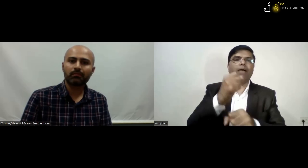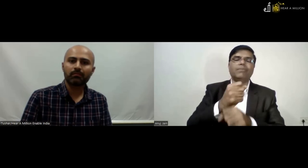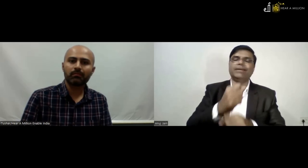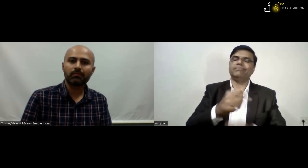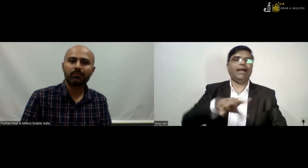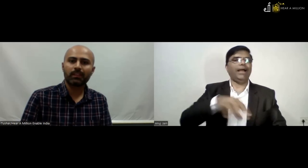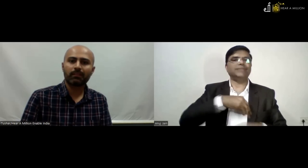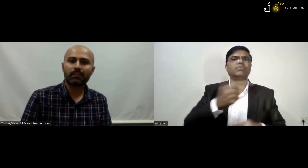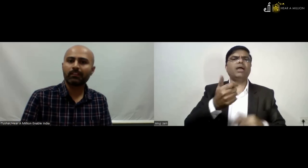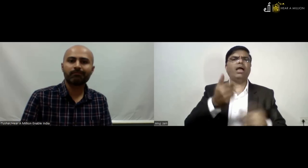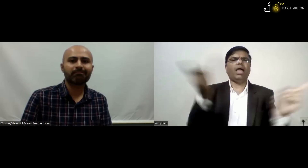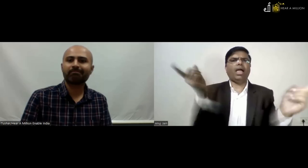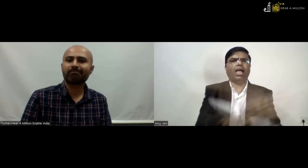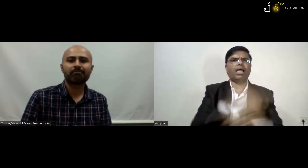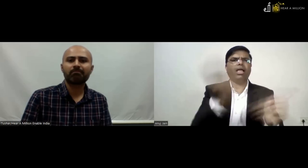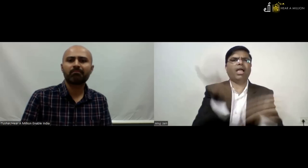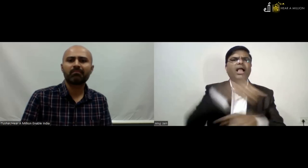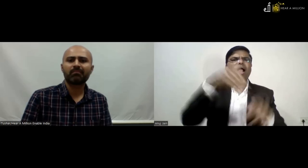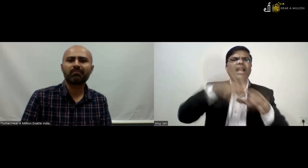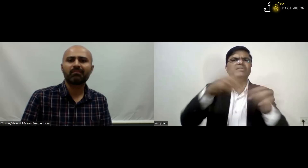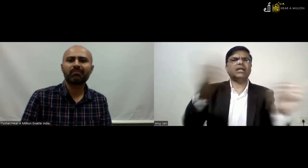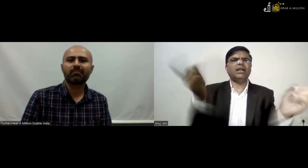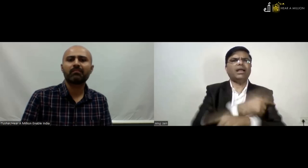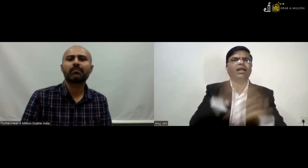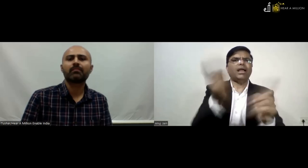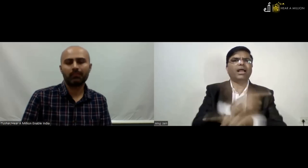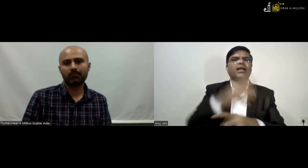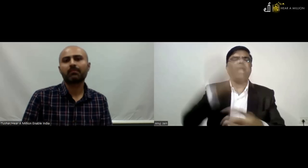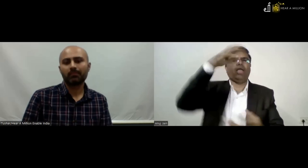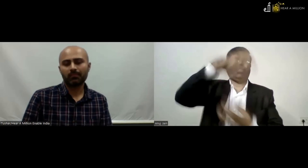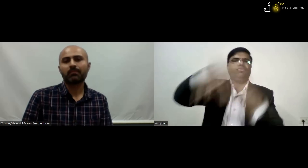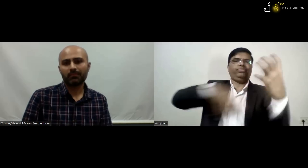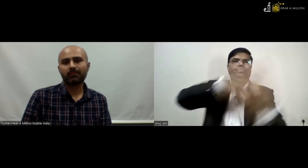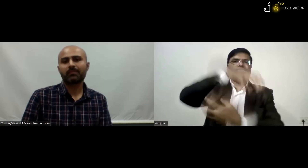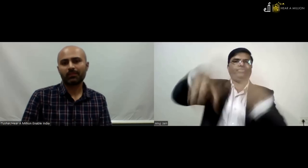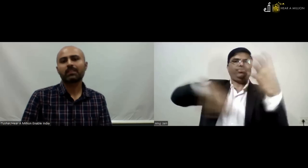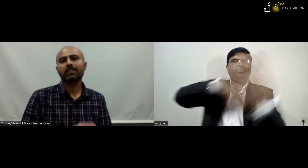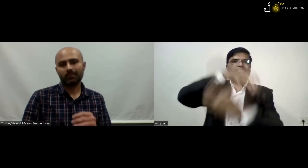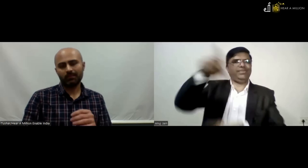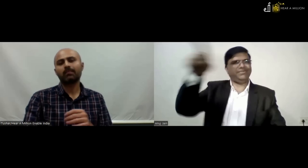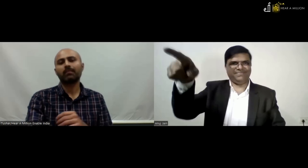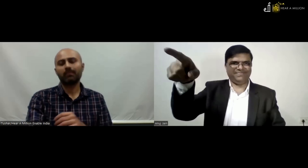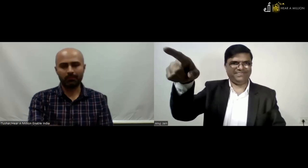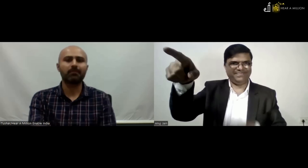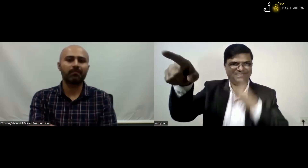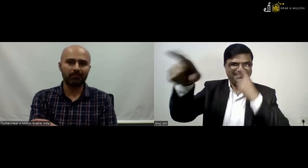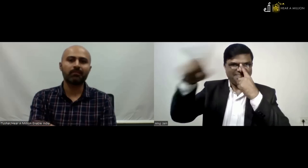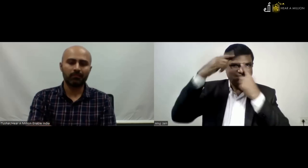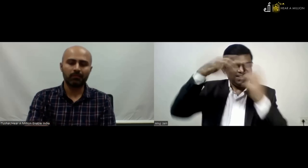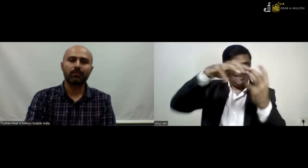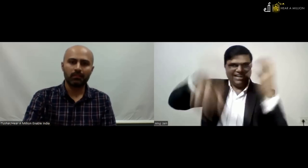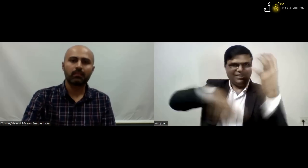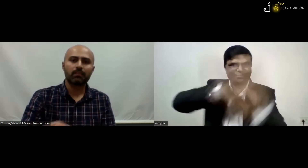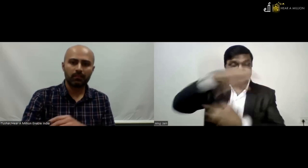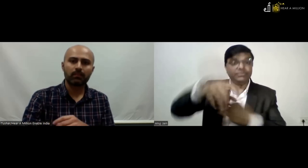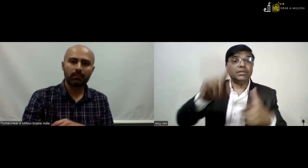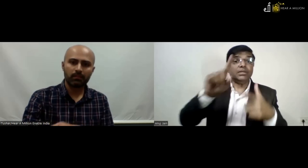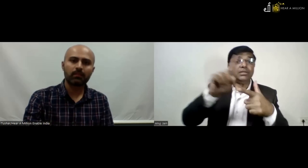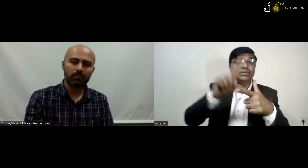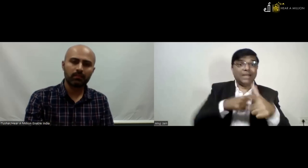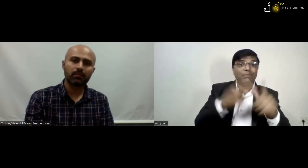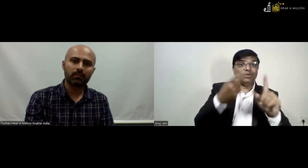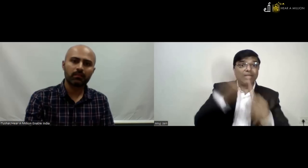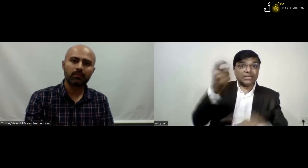So the fact is that, again, the major problem is since the ministries keep